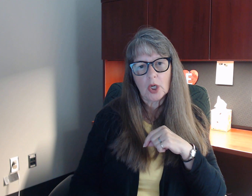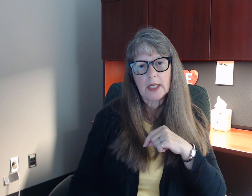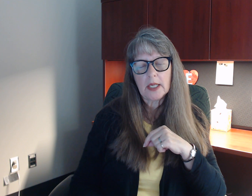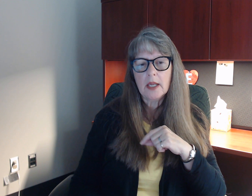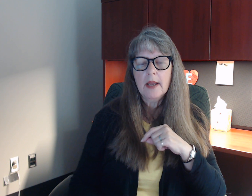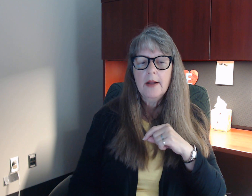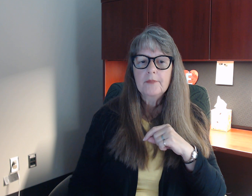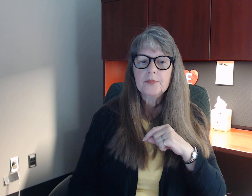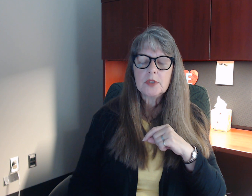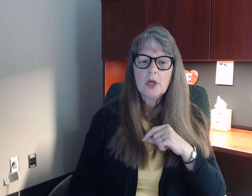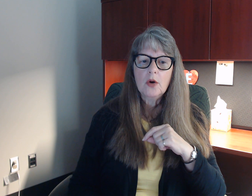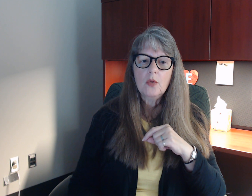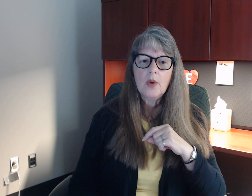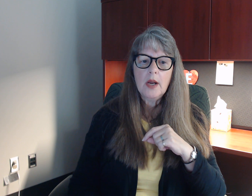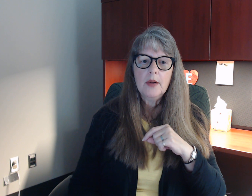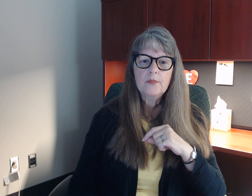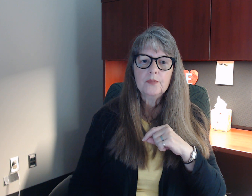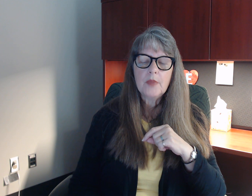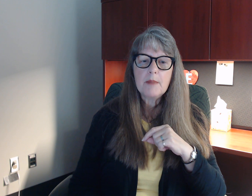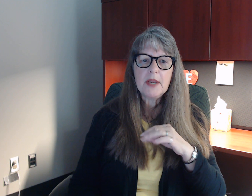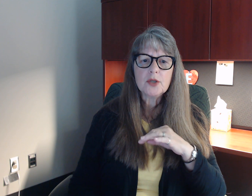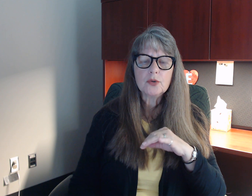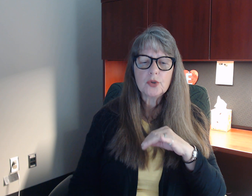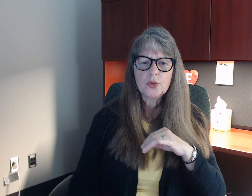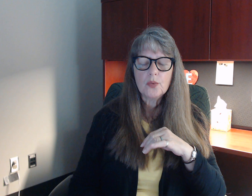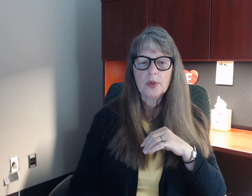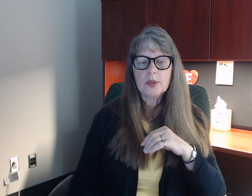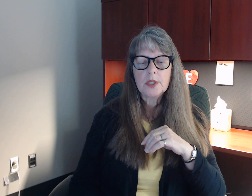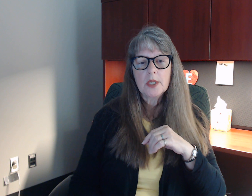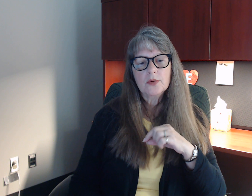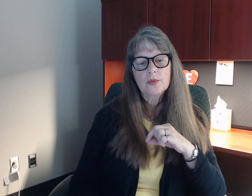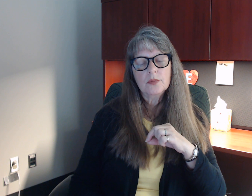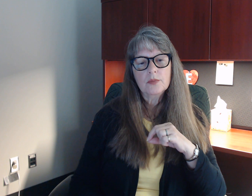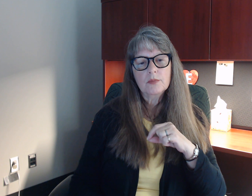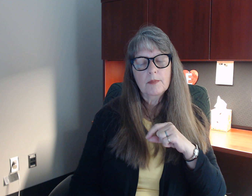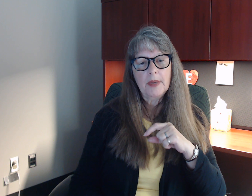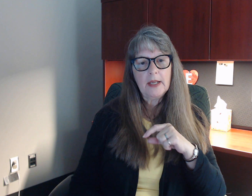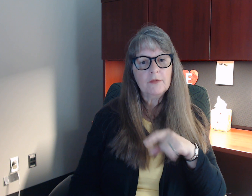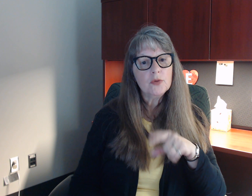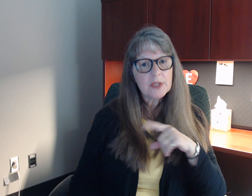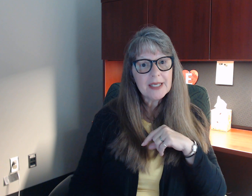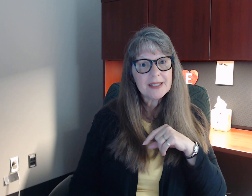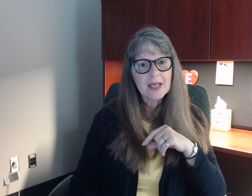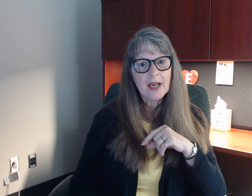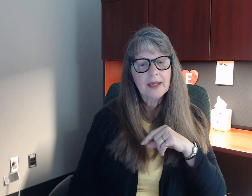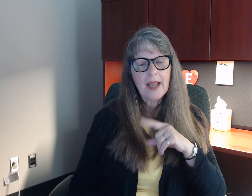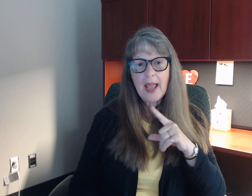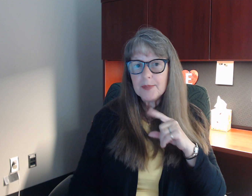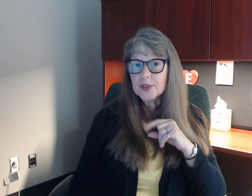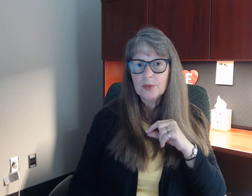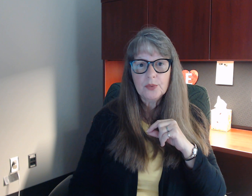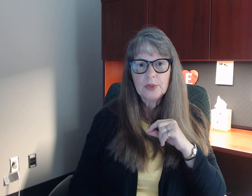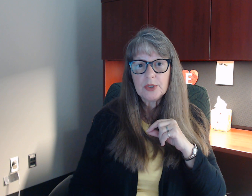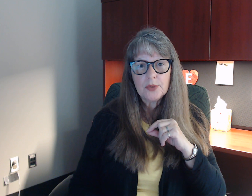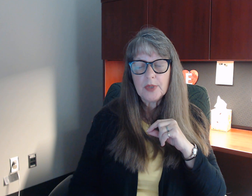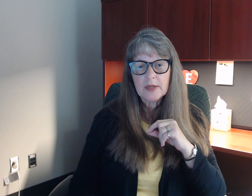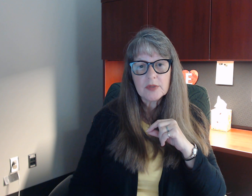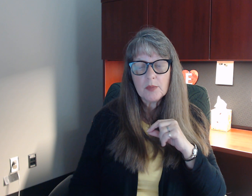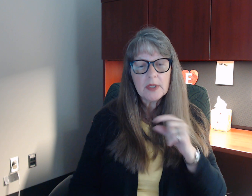garlic. So, and because they're short. But if you see a sign, absolutely do it. If someone